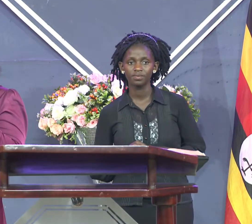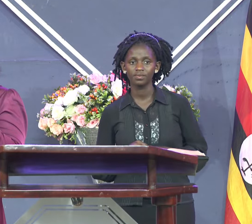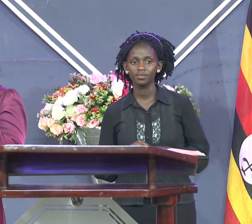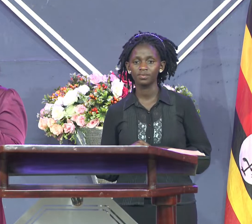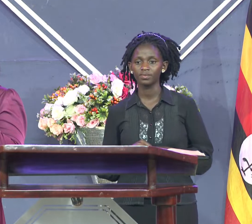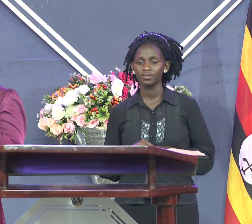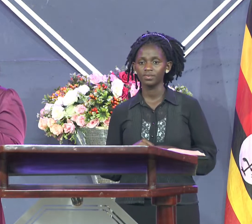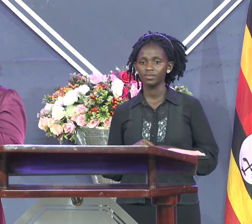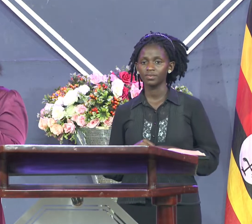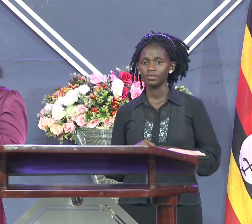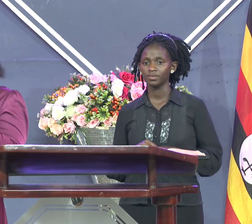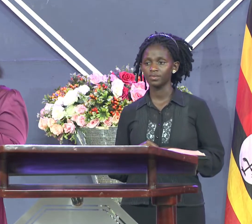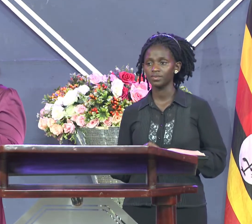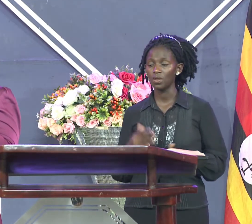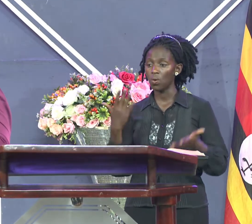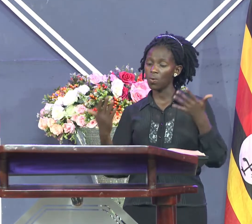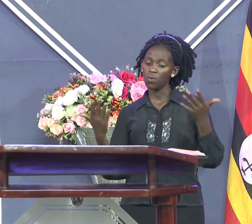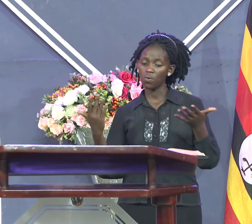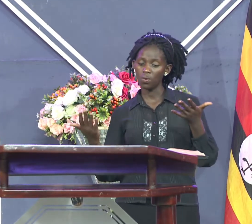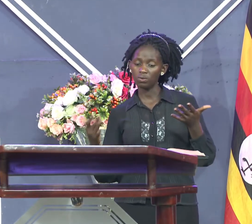their minds.